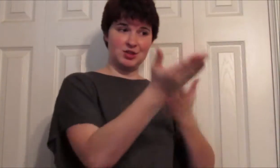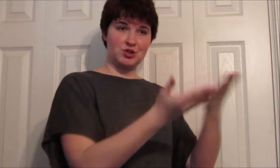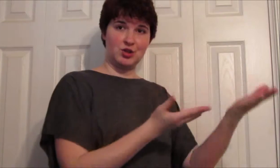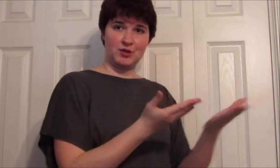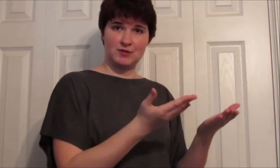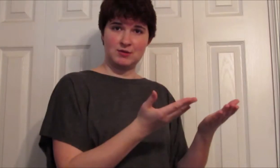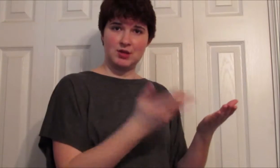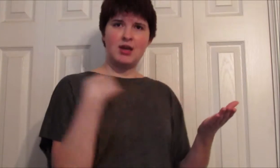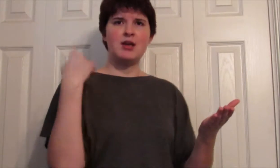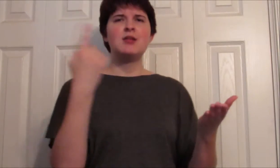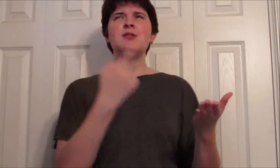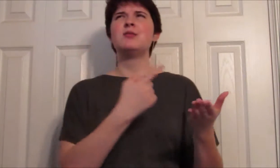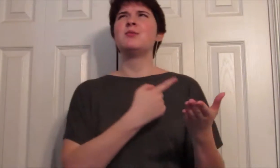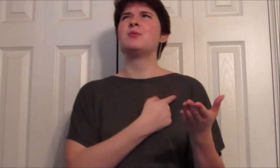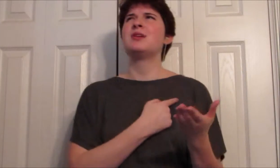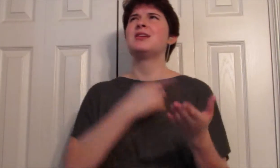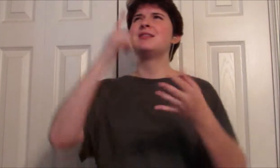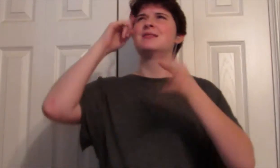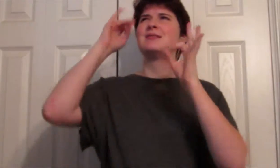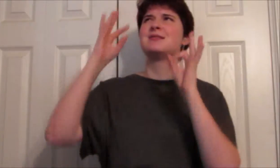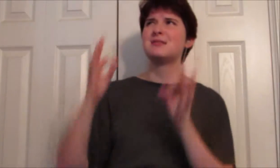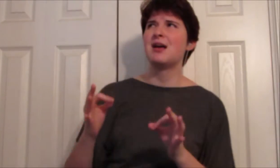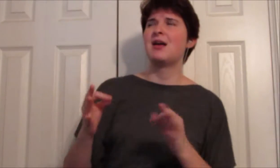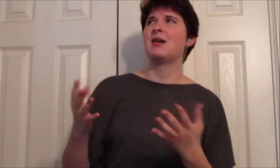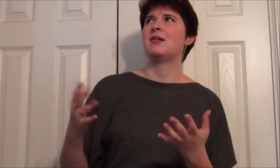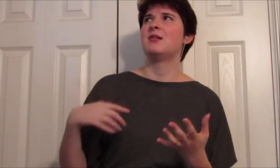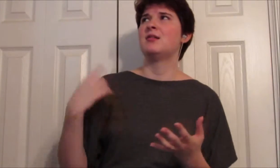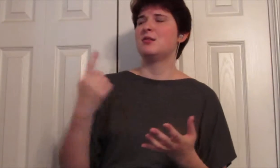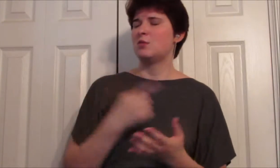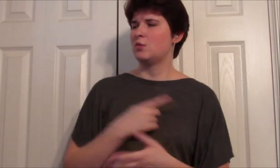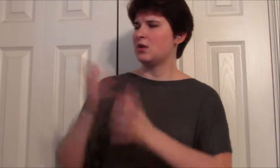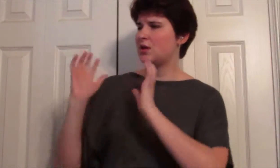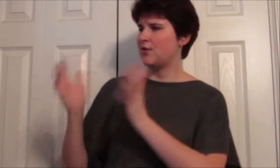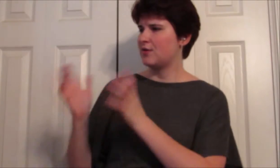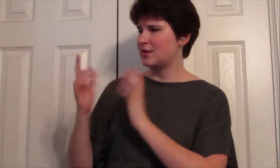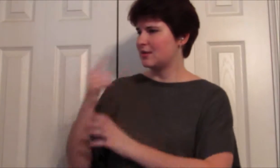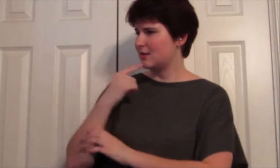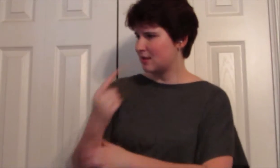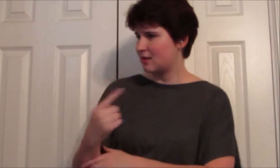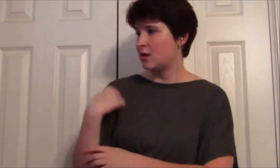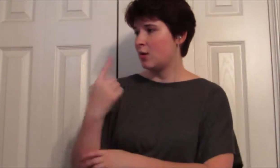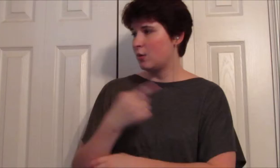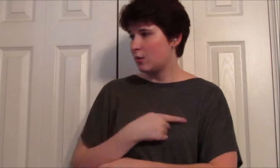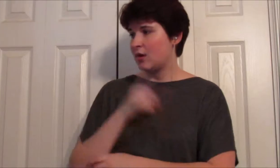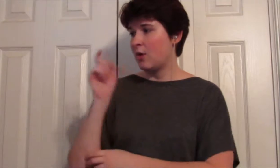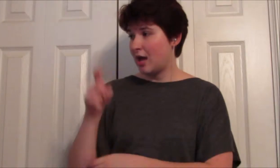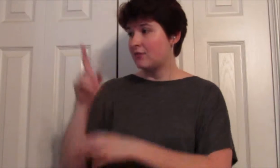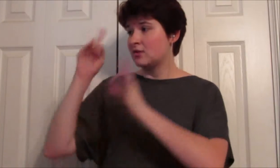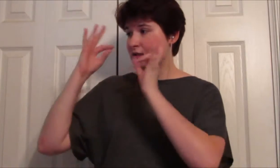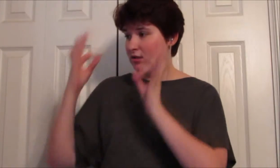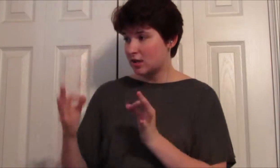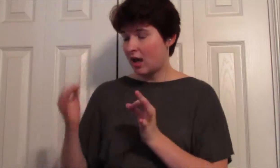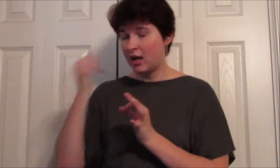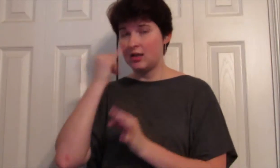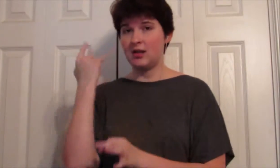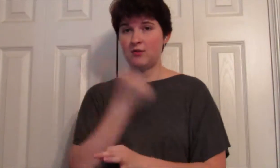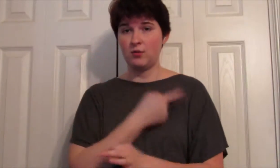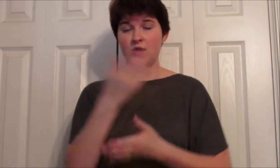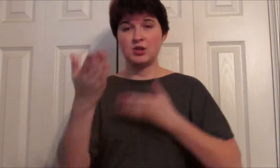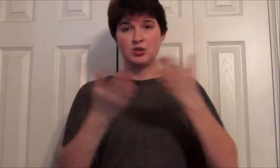family? Did we make that conscious choice? Did we have the conversation that says, we're going to have to decide if we're going to